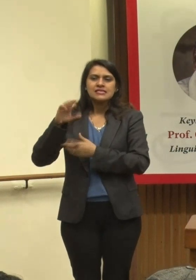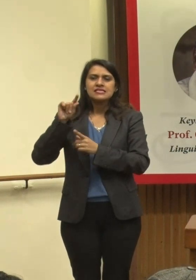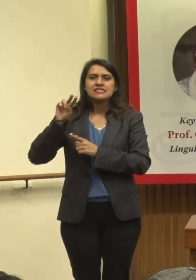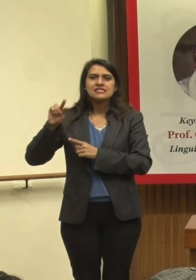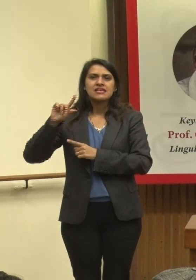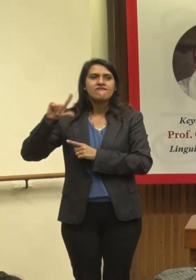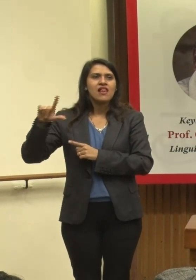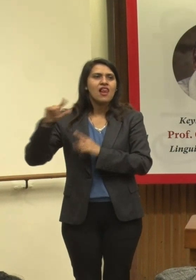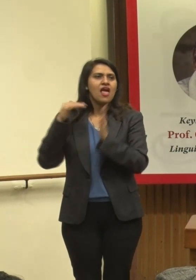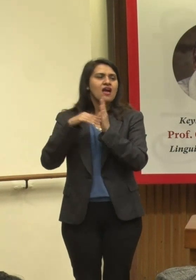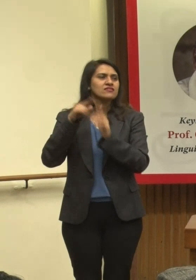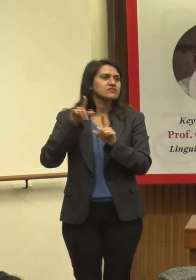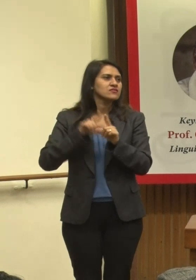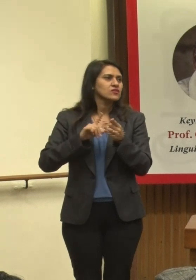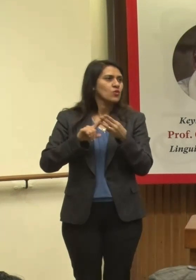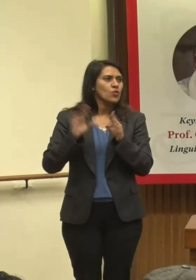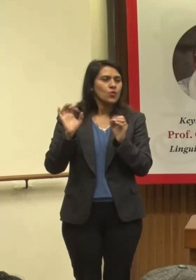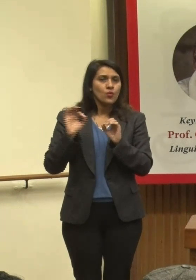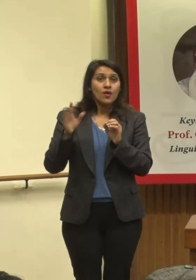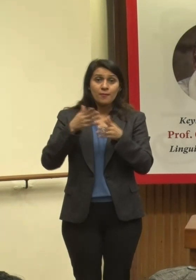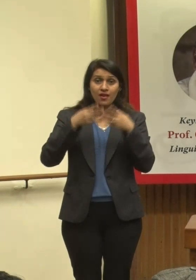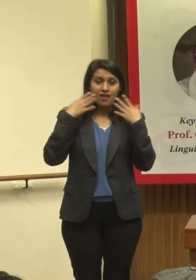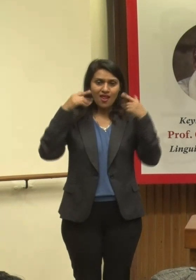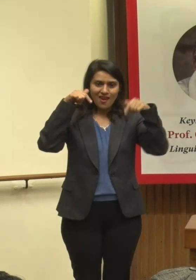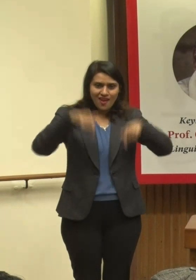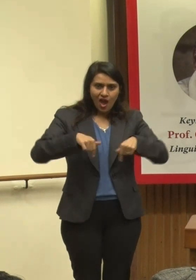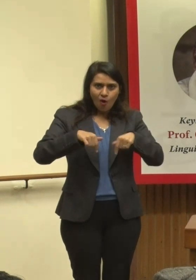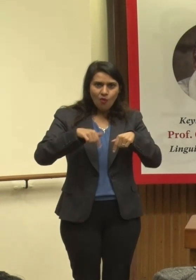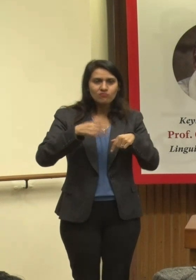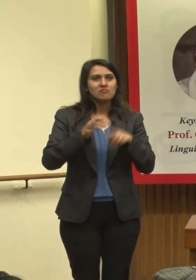we have a president belonging to a tribal community,